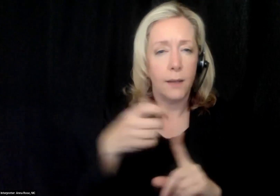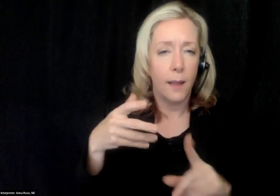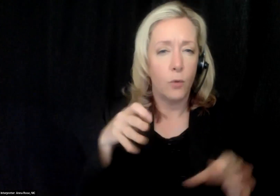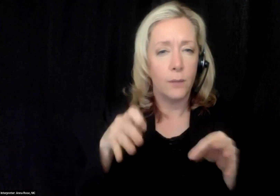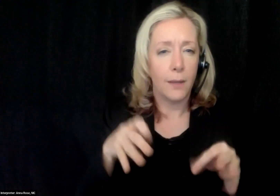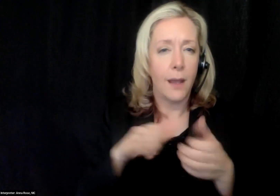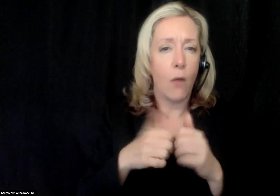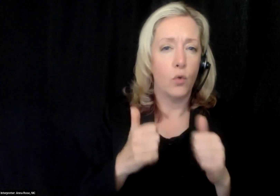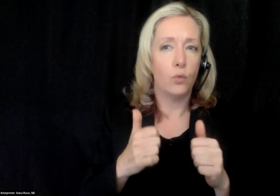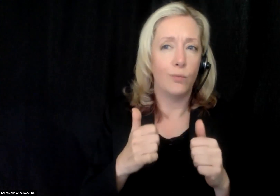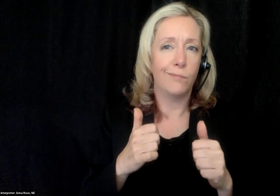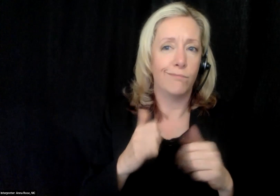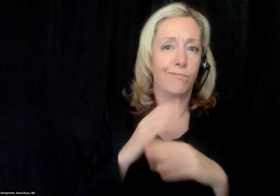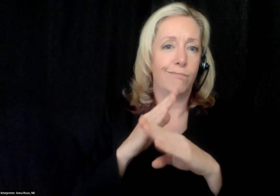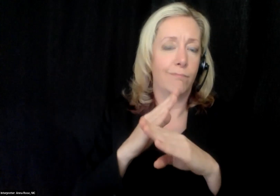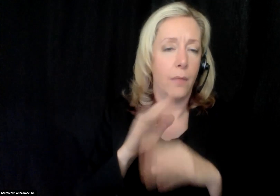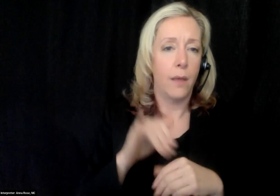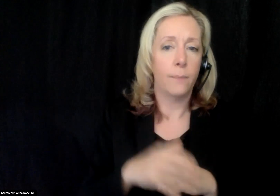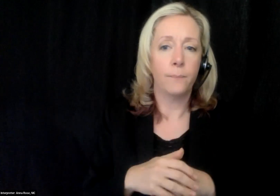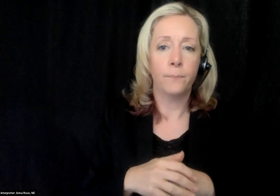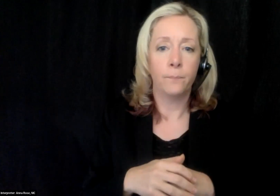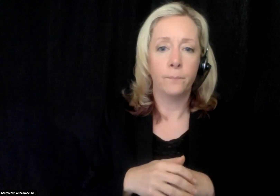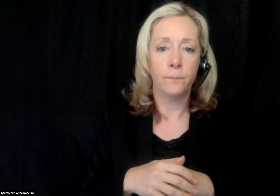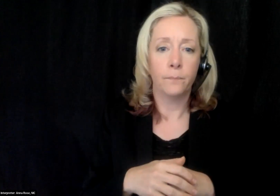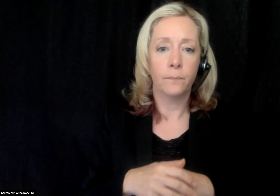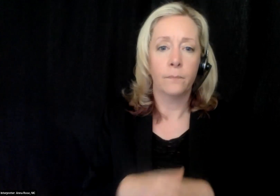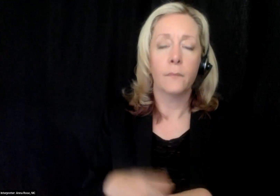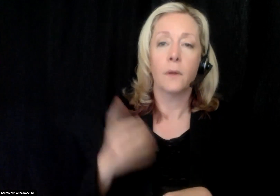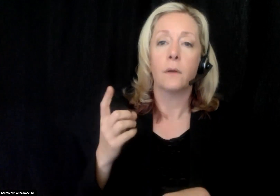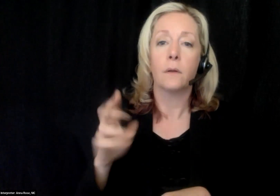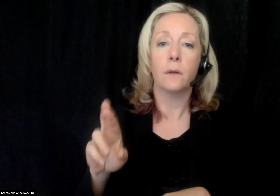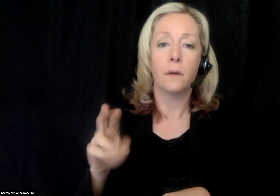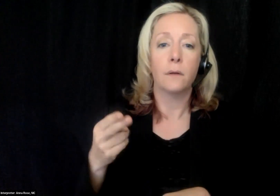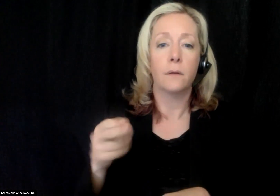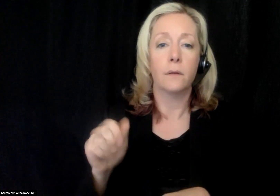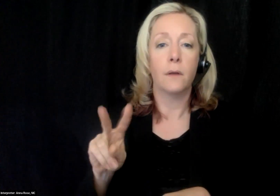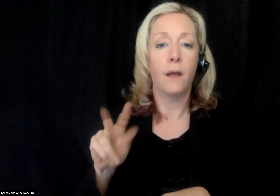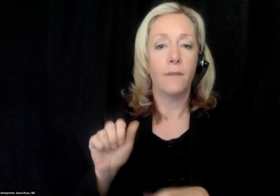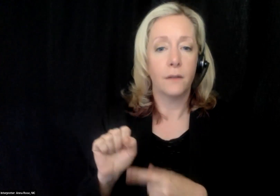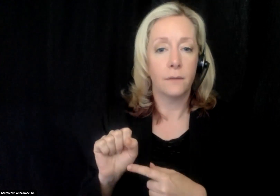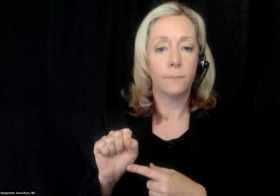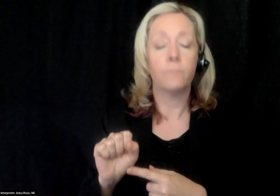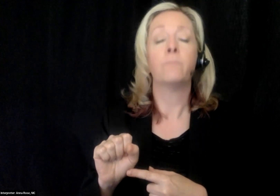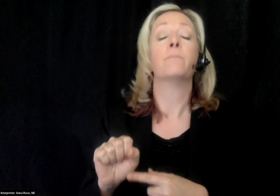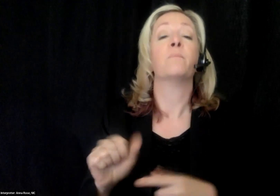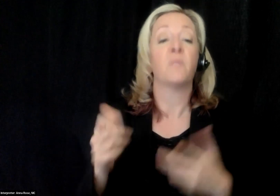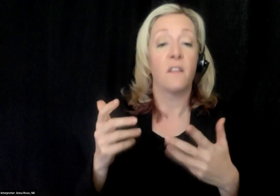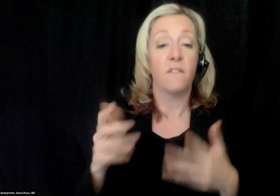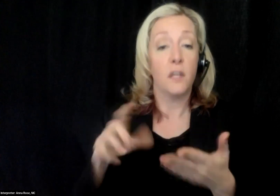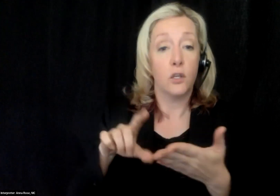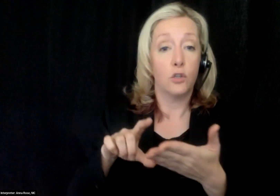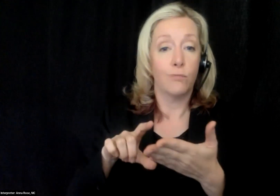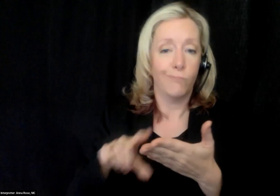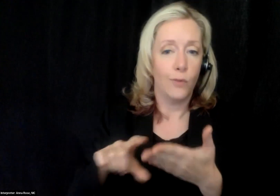you combat that? Perhaps I can address that to start with. We've done studies with